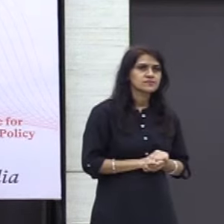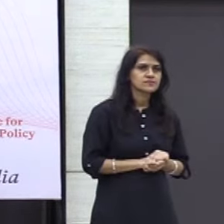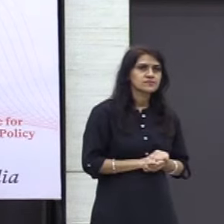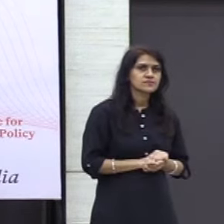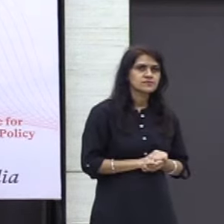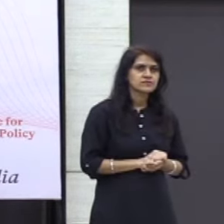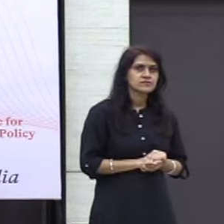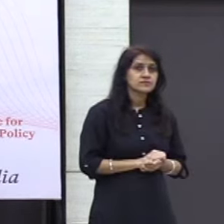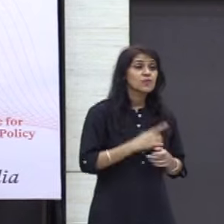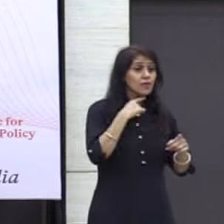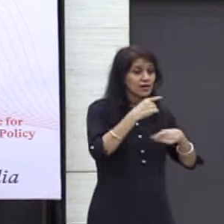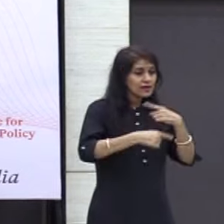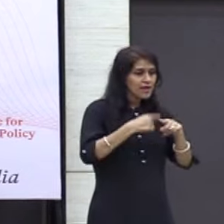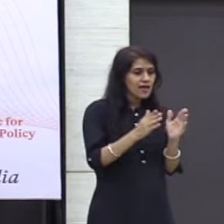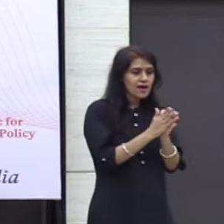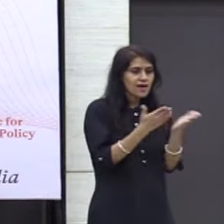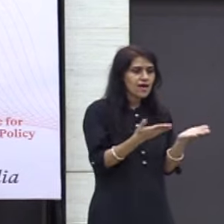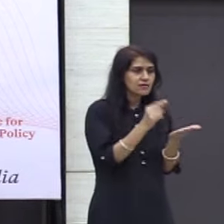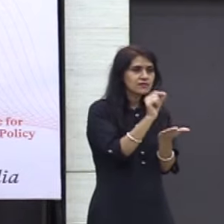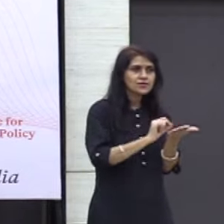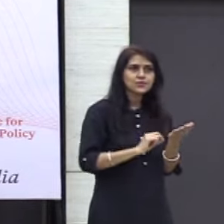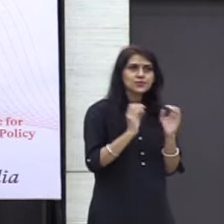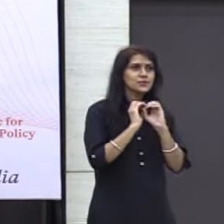There is no daily diary under the PMLA.